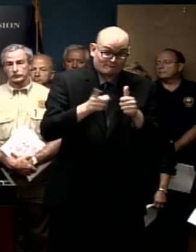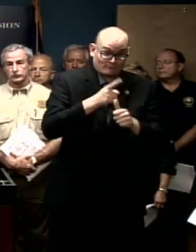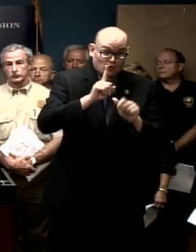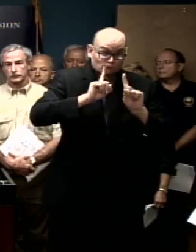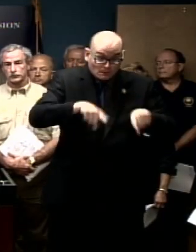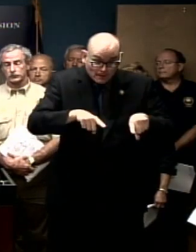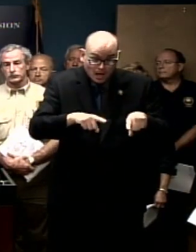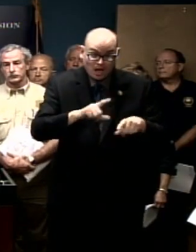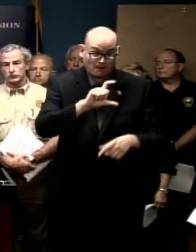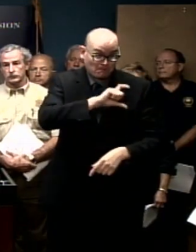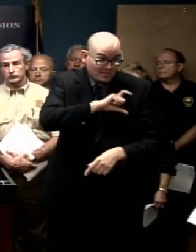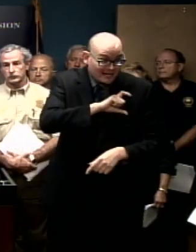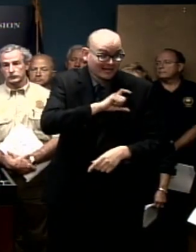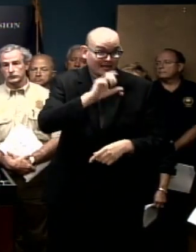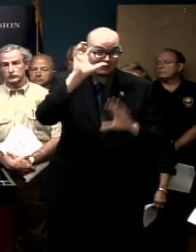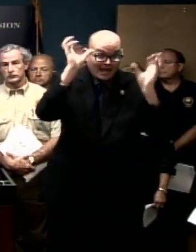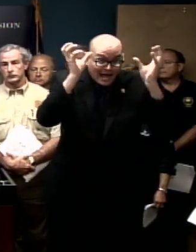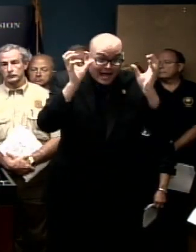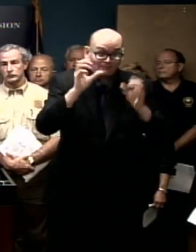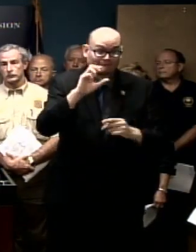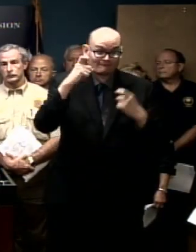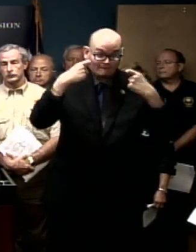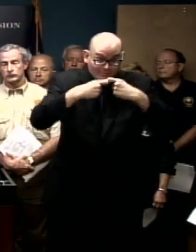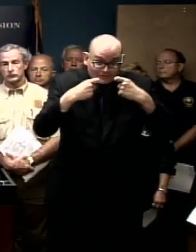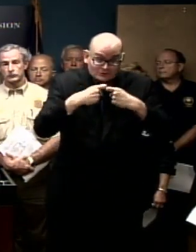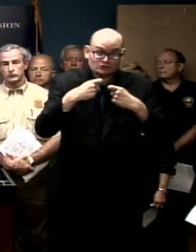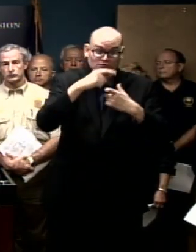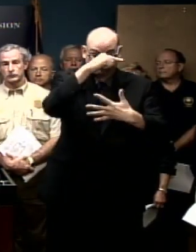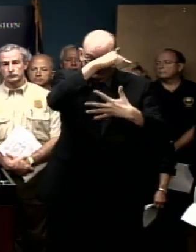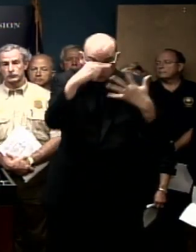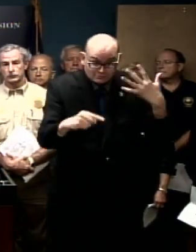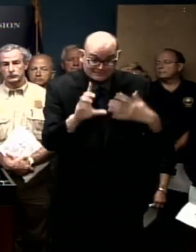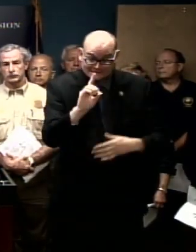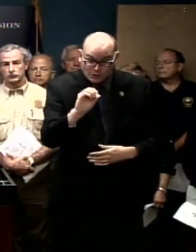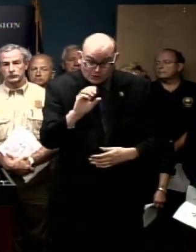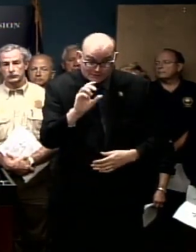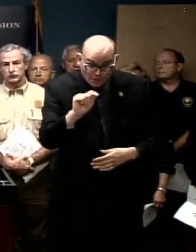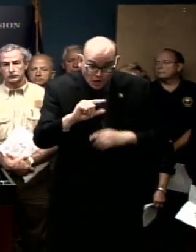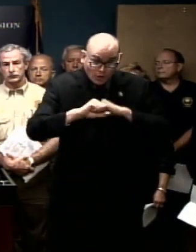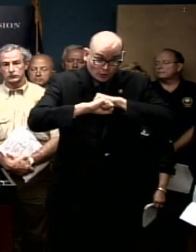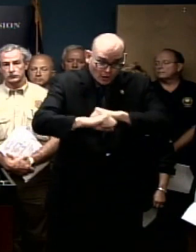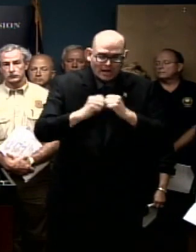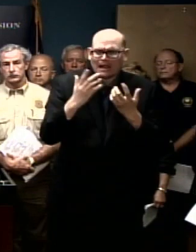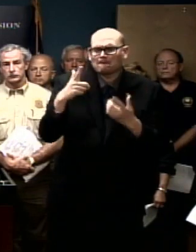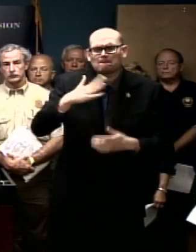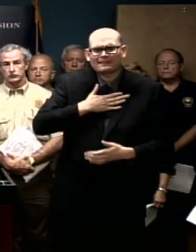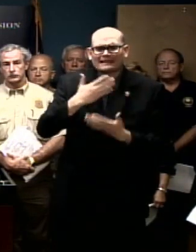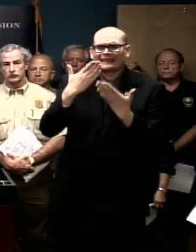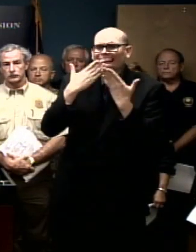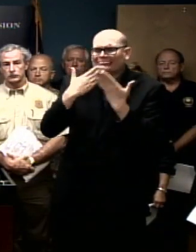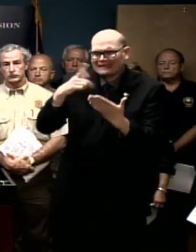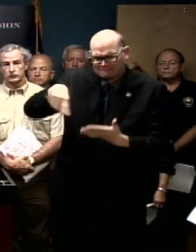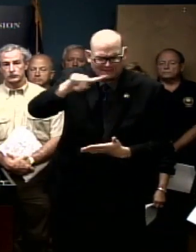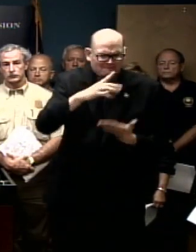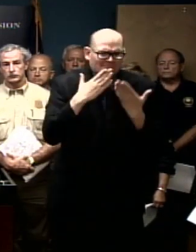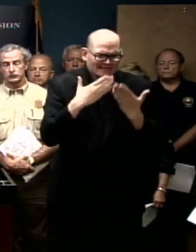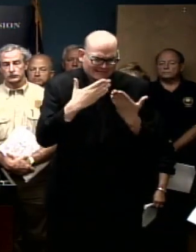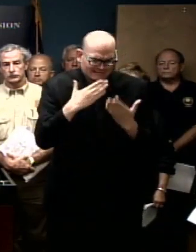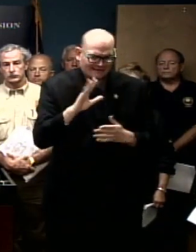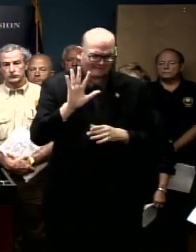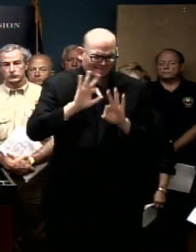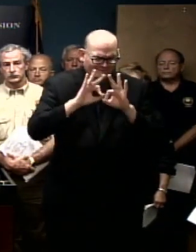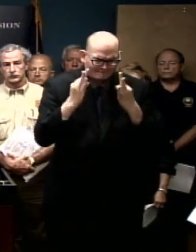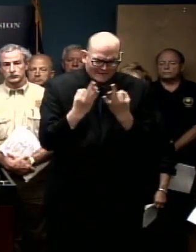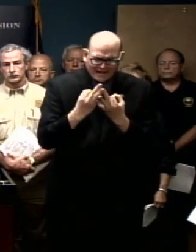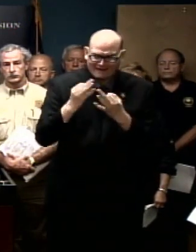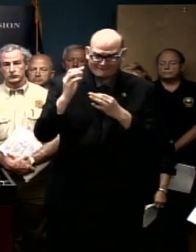utility linemen, DOT crew members, or National Guard, please thank them, because they have left their families and they